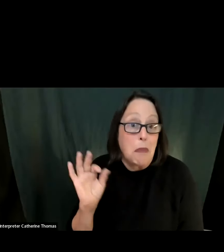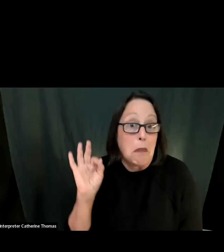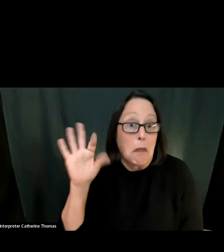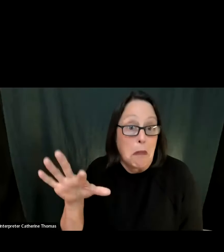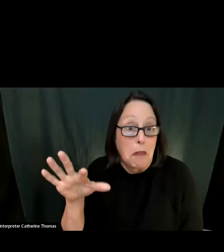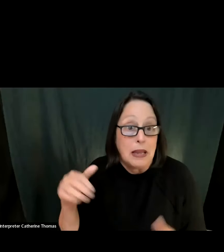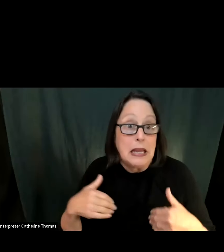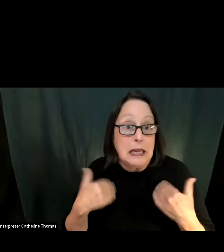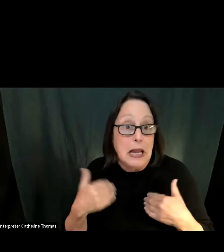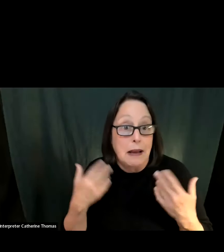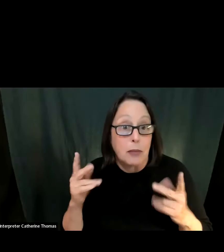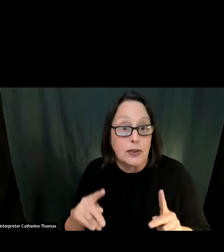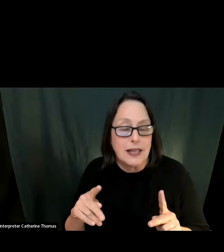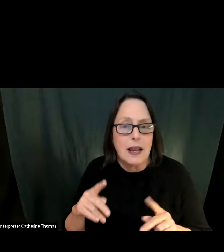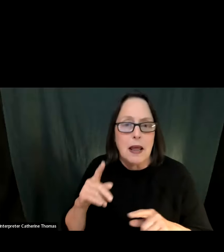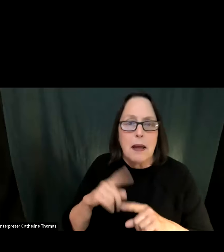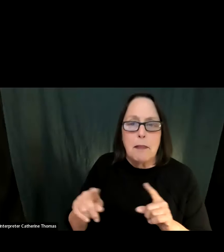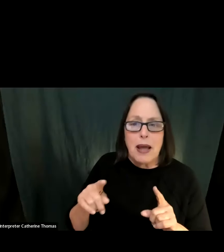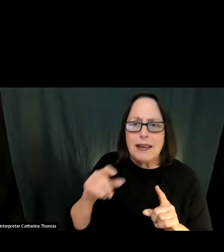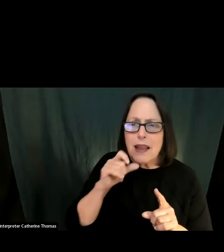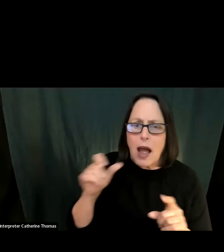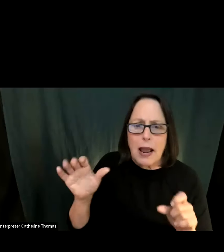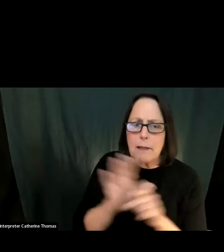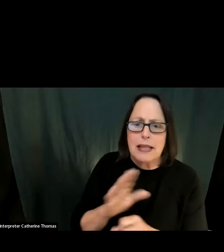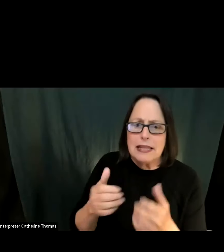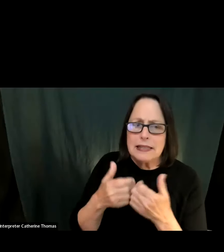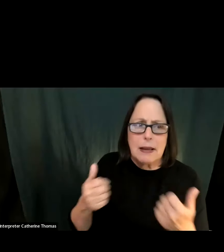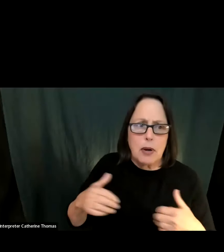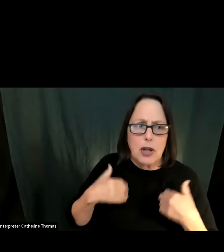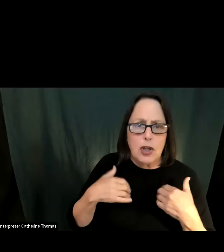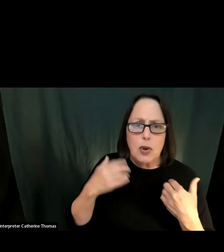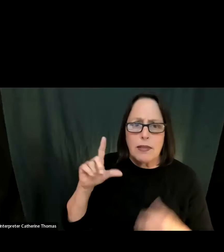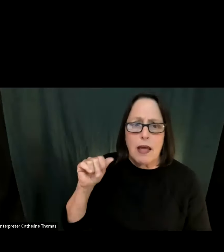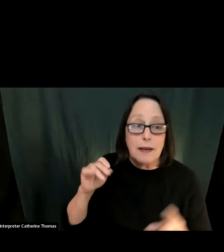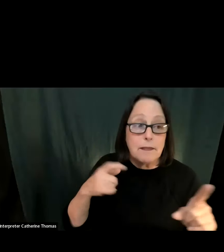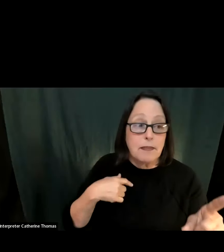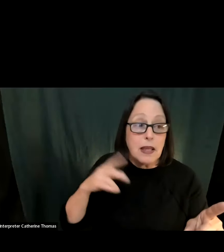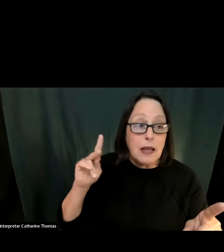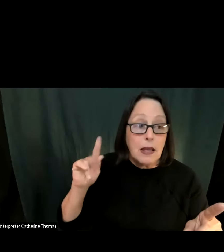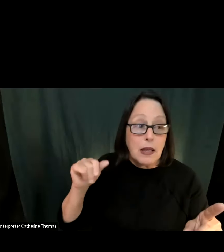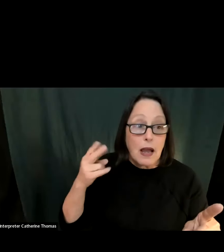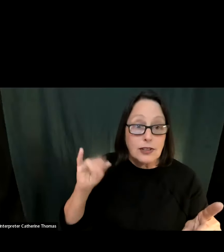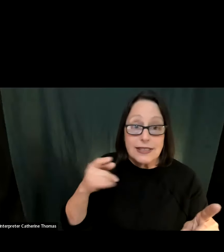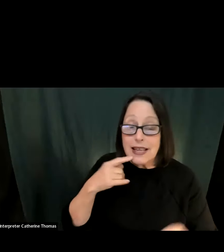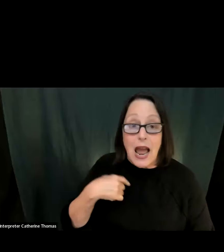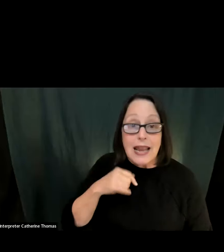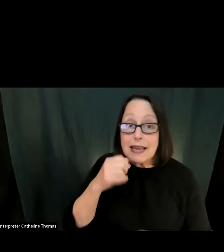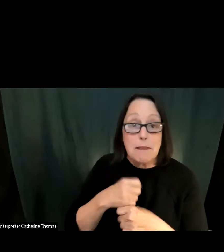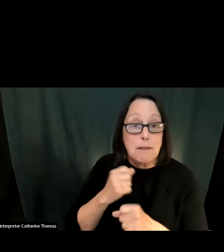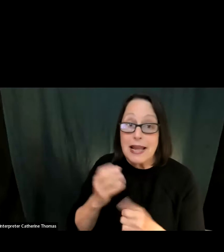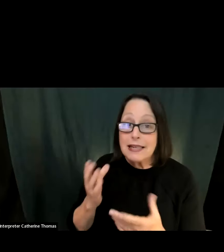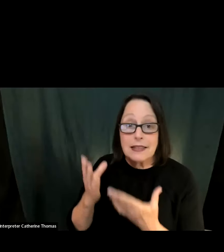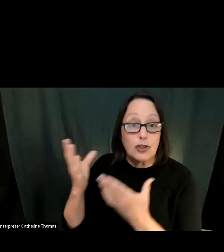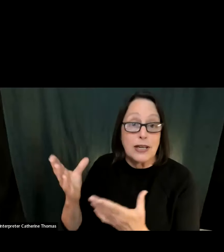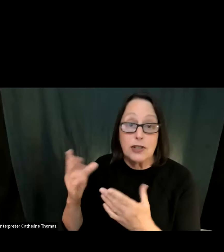person. It wasn't necessarily going to be an entirely separate youth line. I think that's a good clarifying question. I don't know that I had made a suggestion on one or the